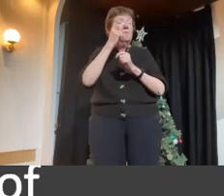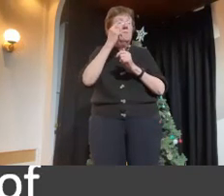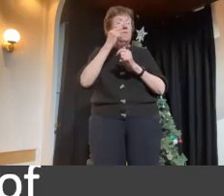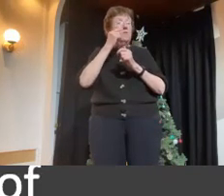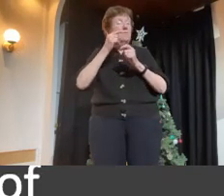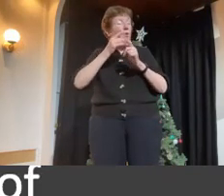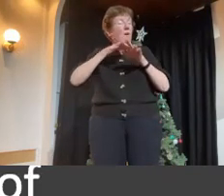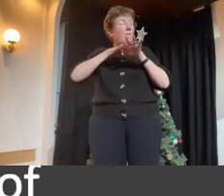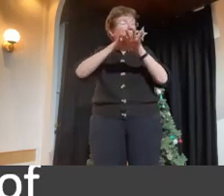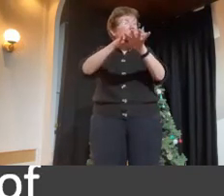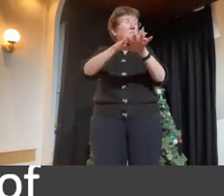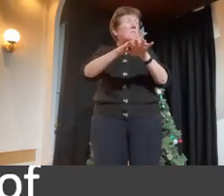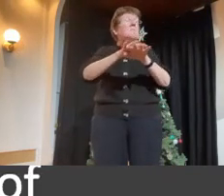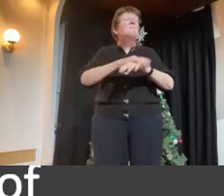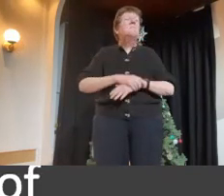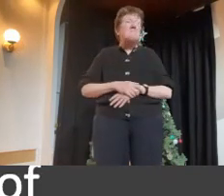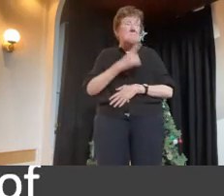In terms of the national bodies,